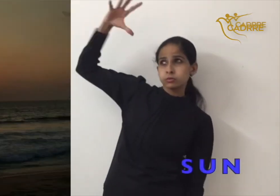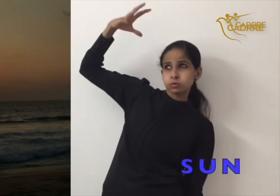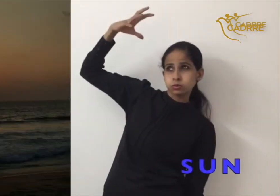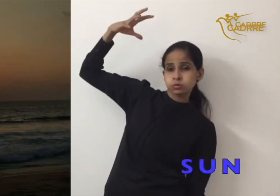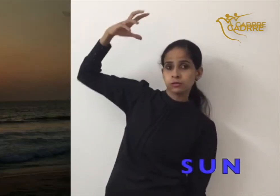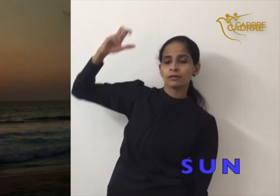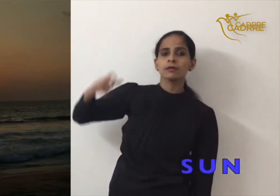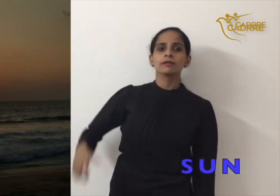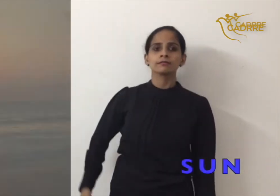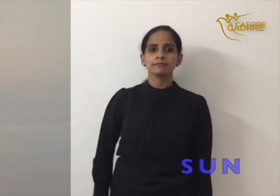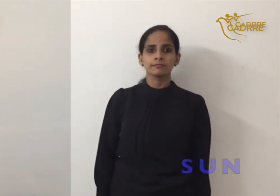sun,